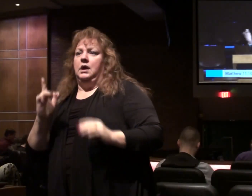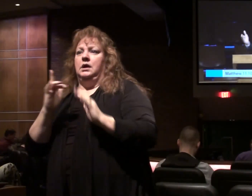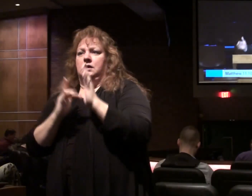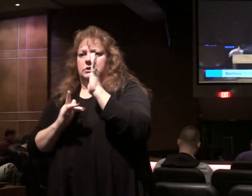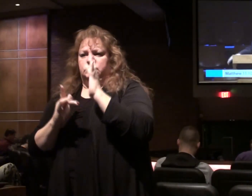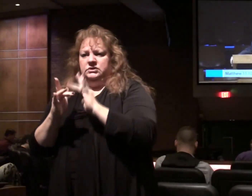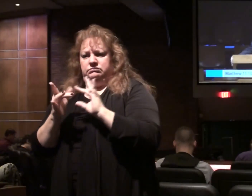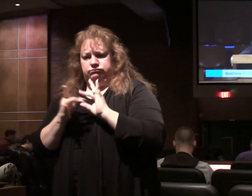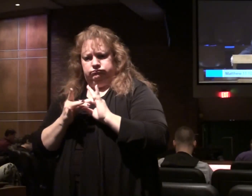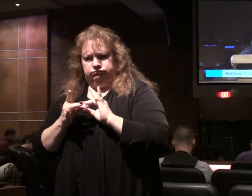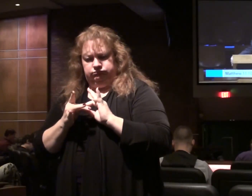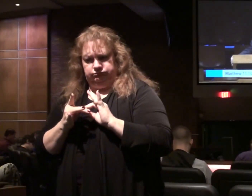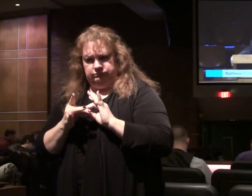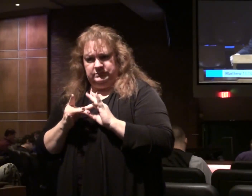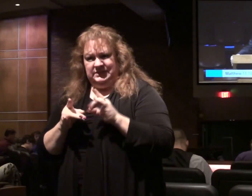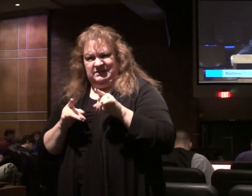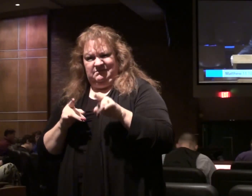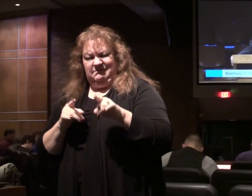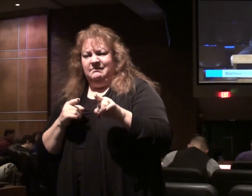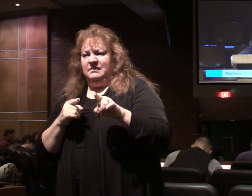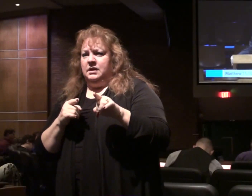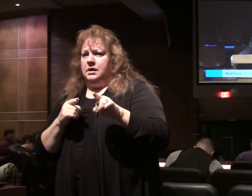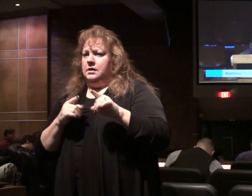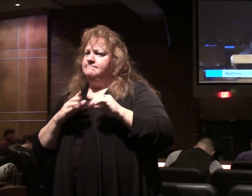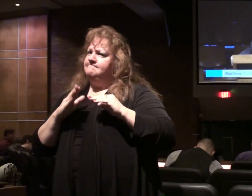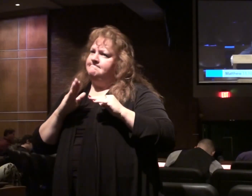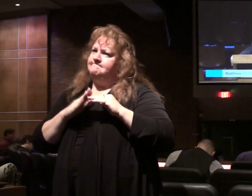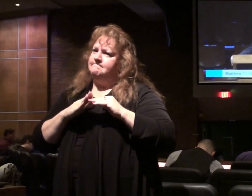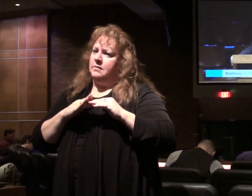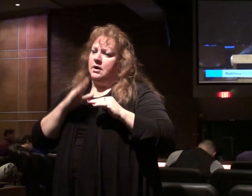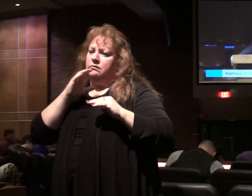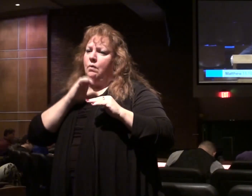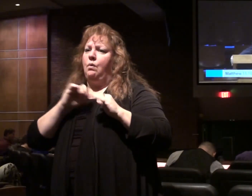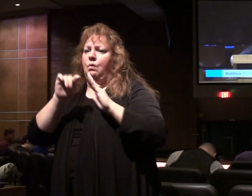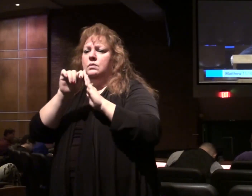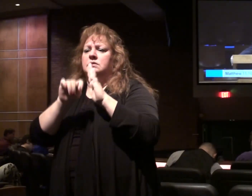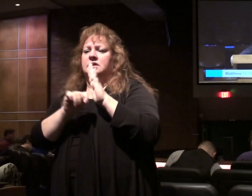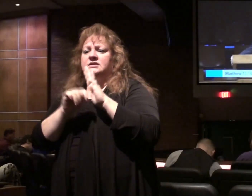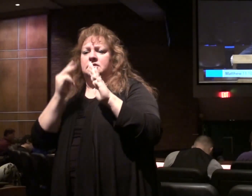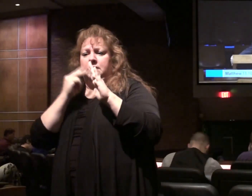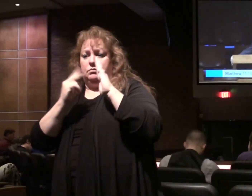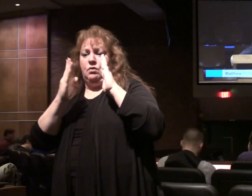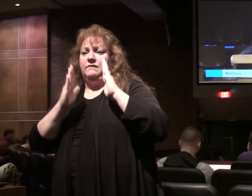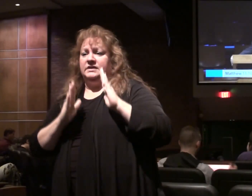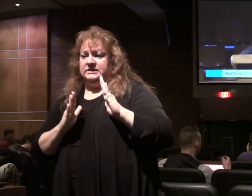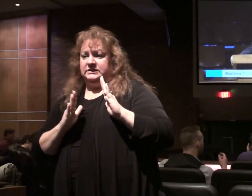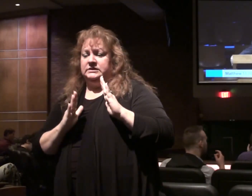goes on to say that John the Baptist was the greatest of the Old Testament prophets.